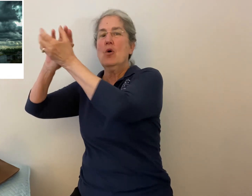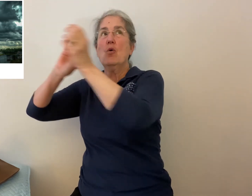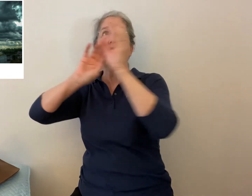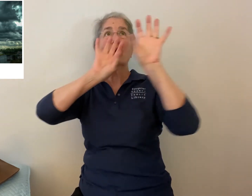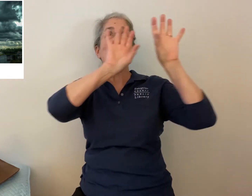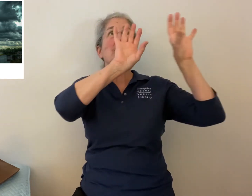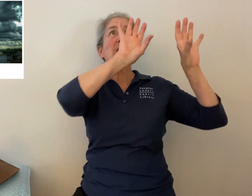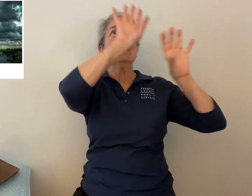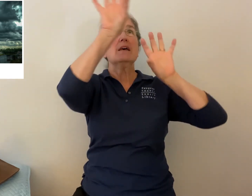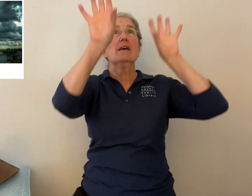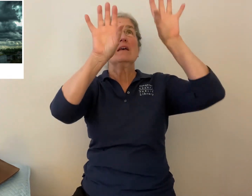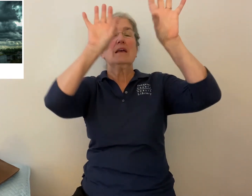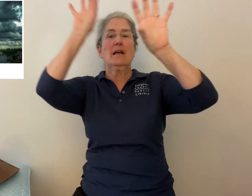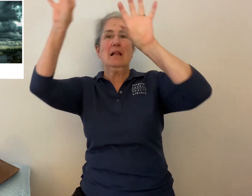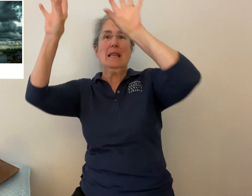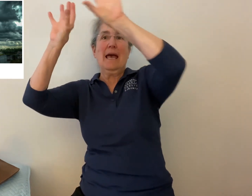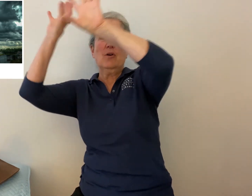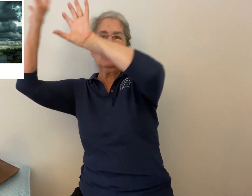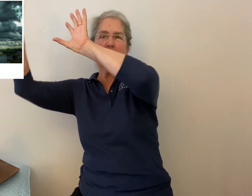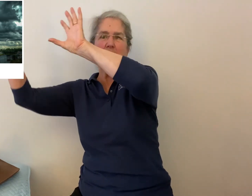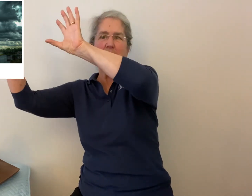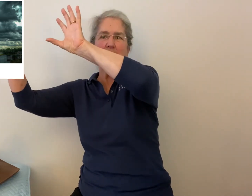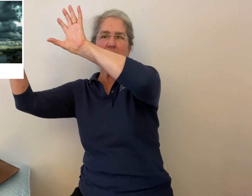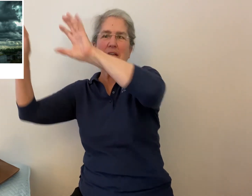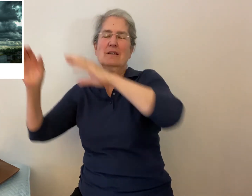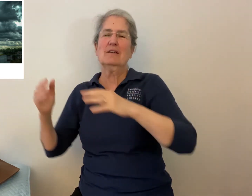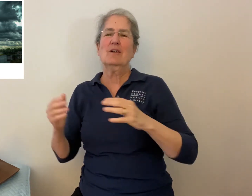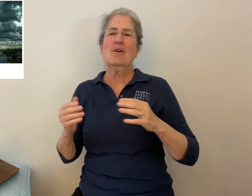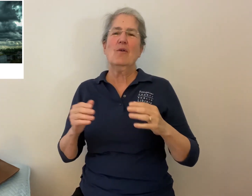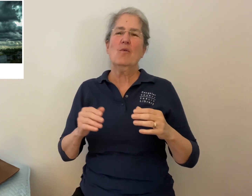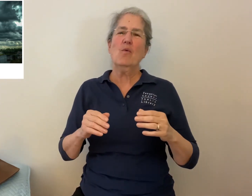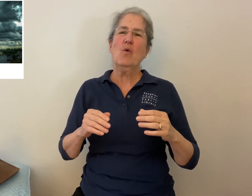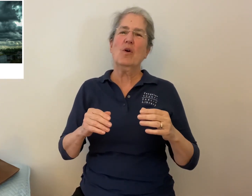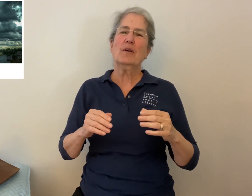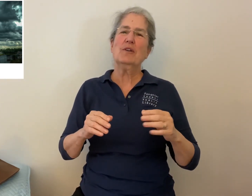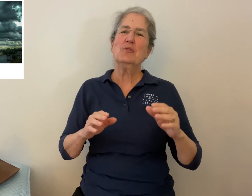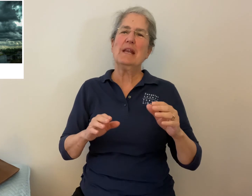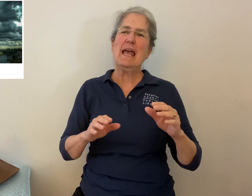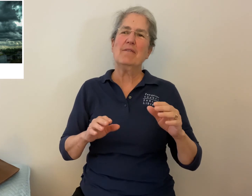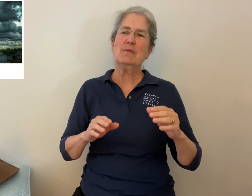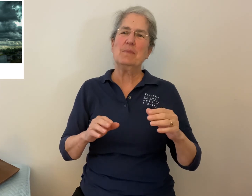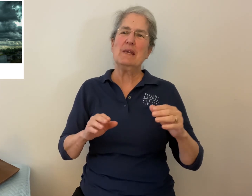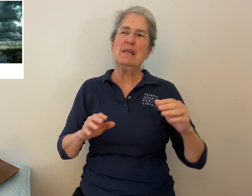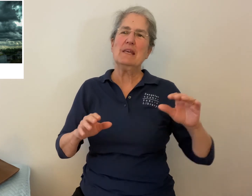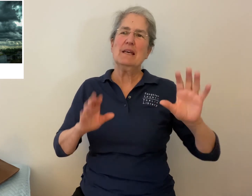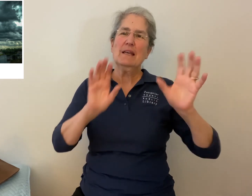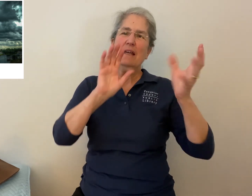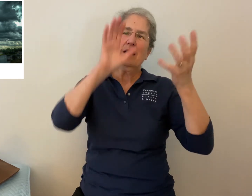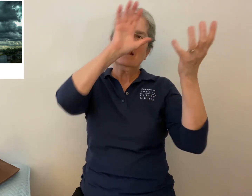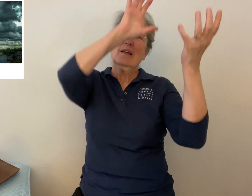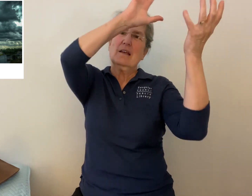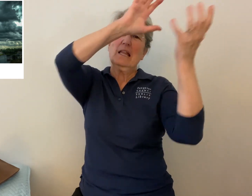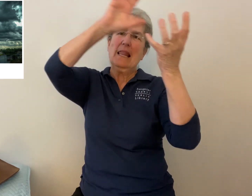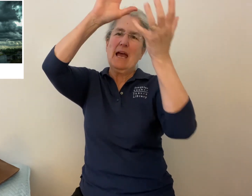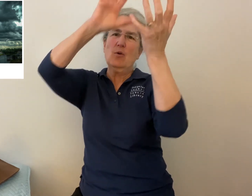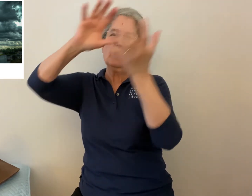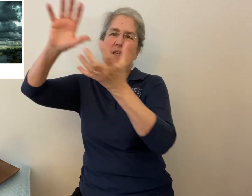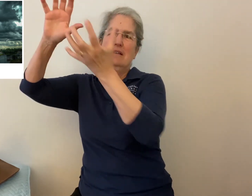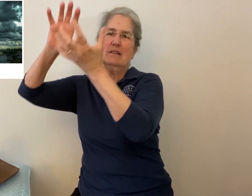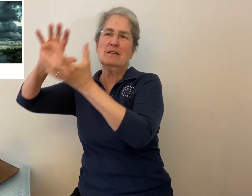or it could be cloudy, or you can have it be cloudy.